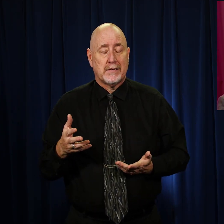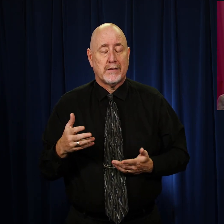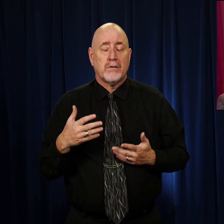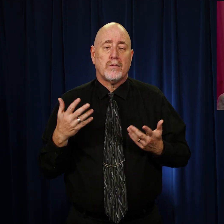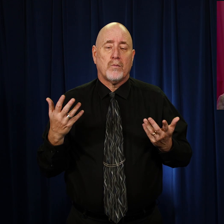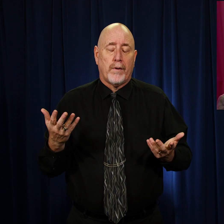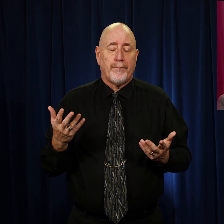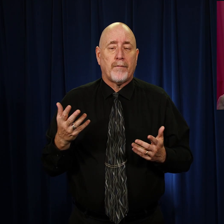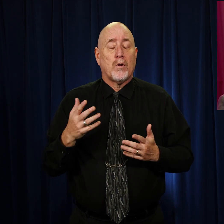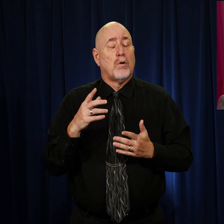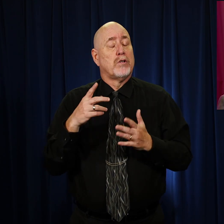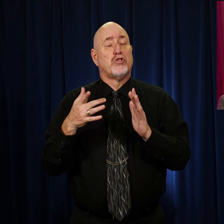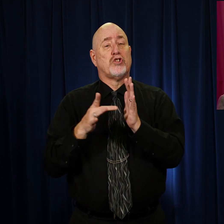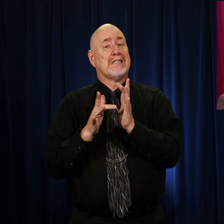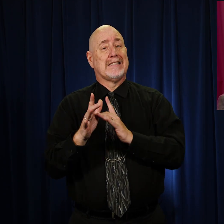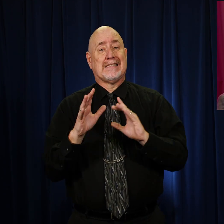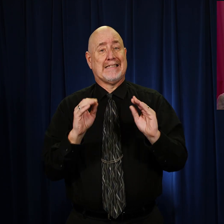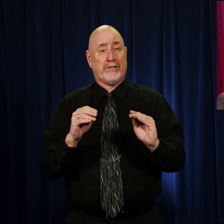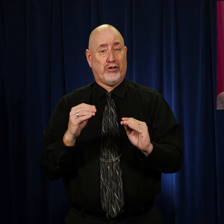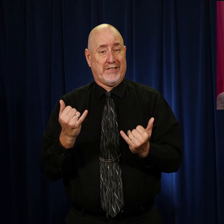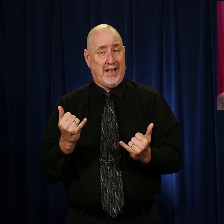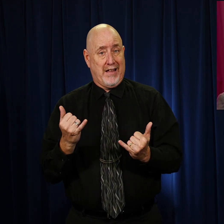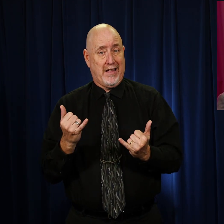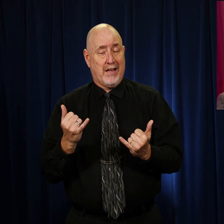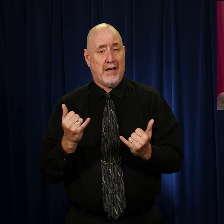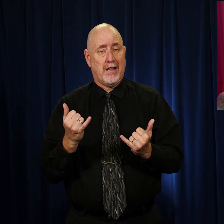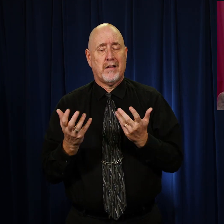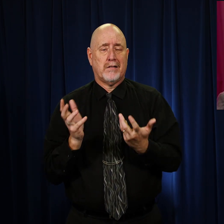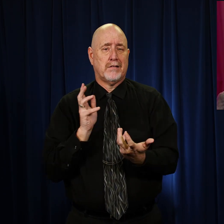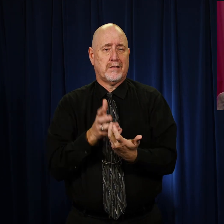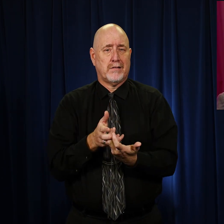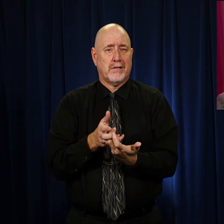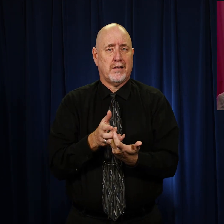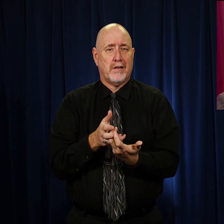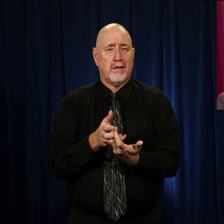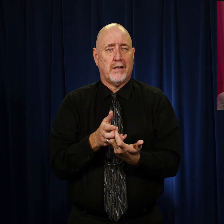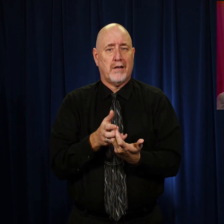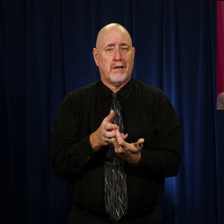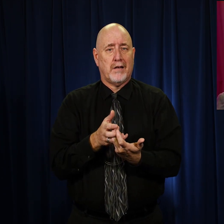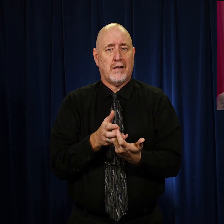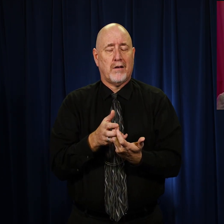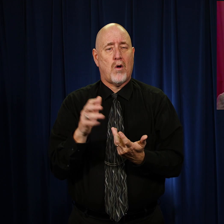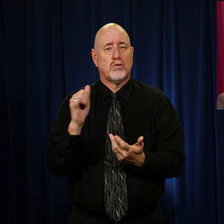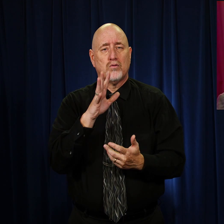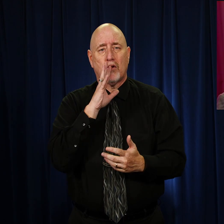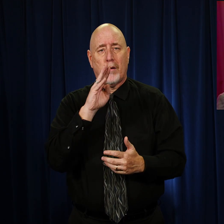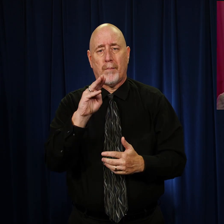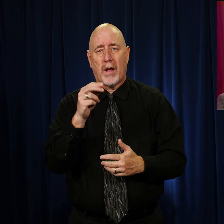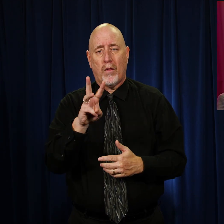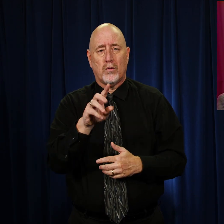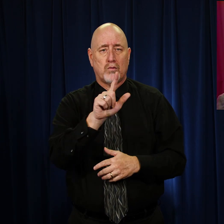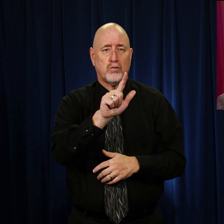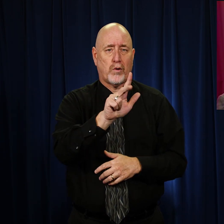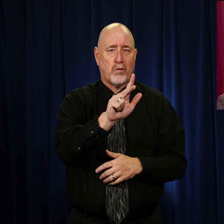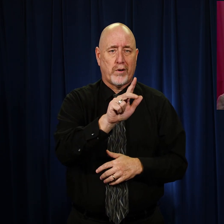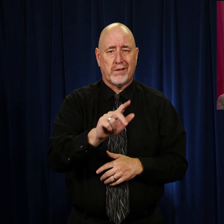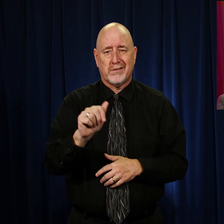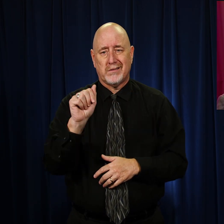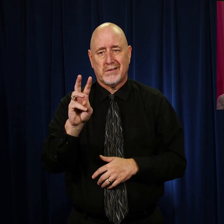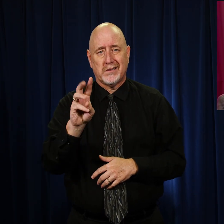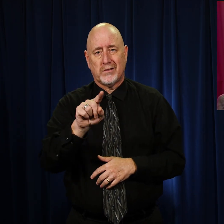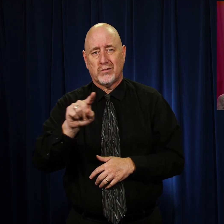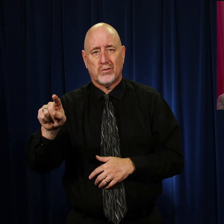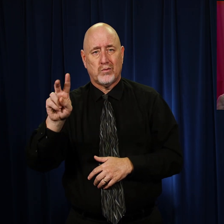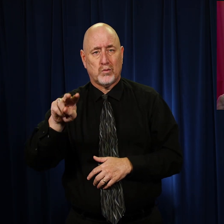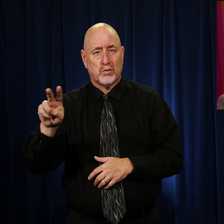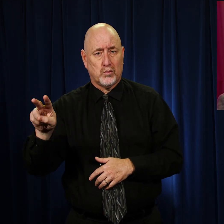Well, what Jesus is teaching here goes along with what He says also in Matthew chapter 23, verses 16